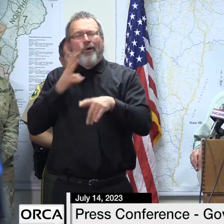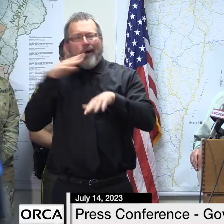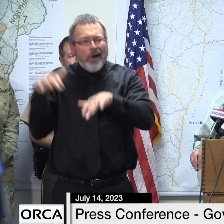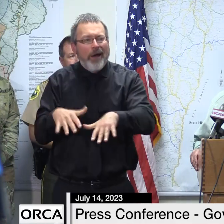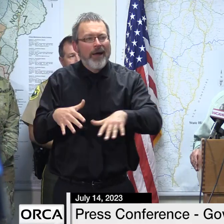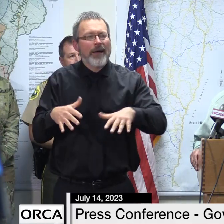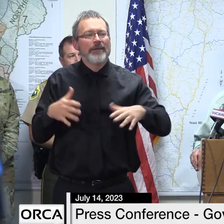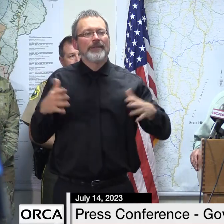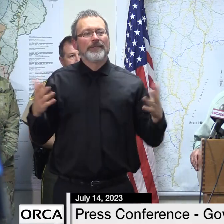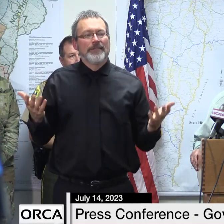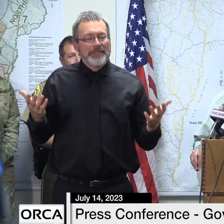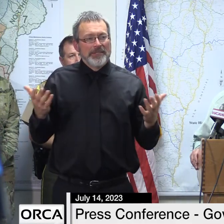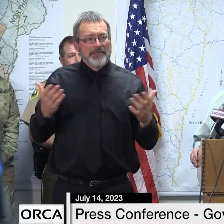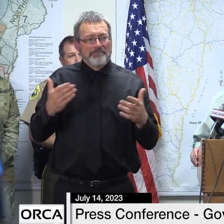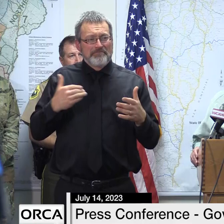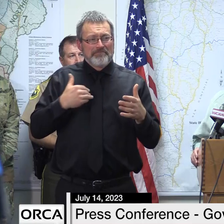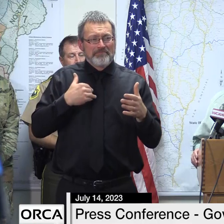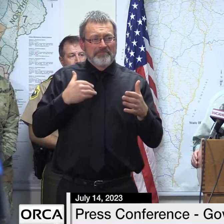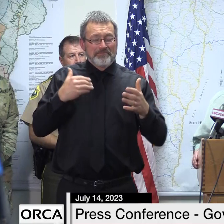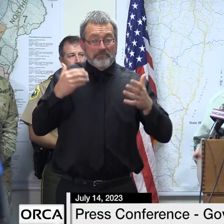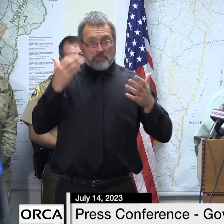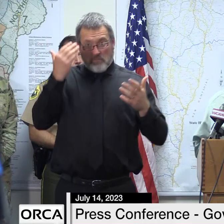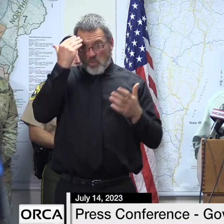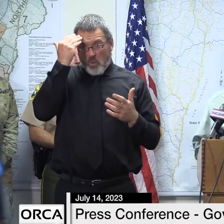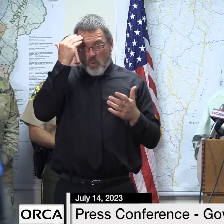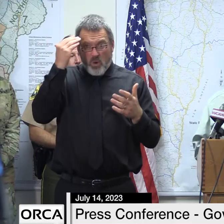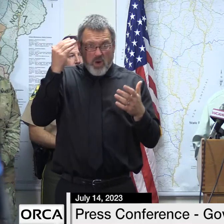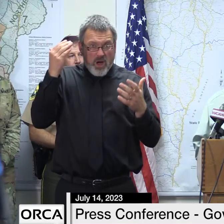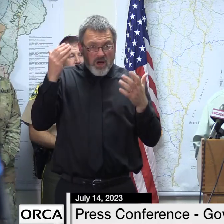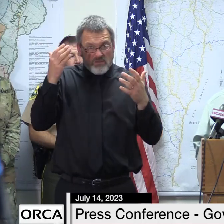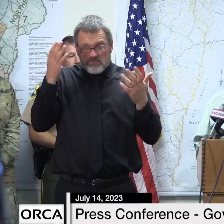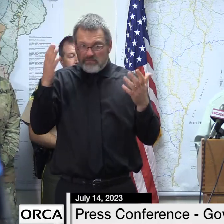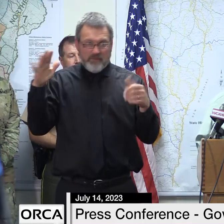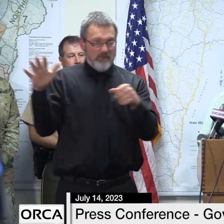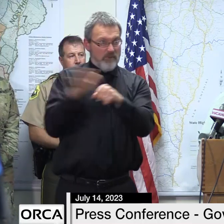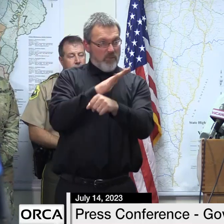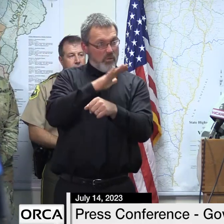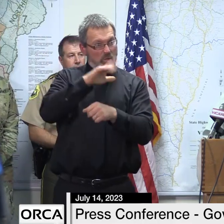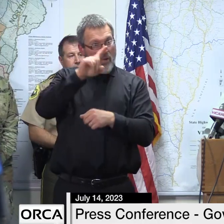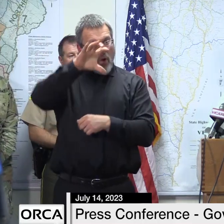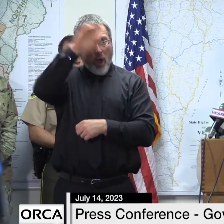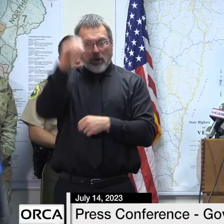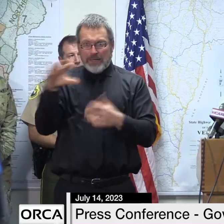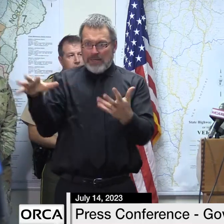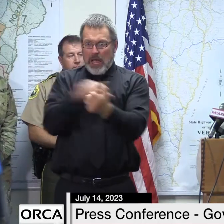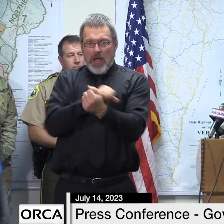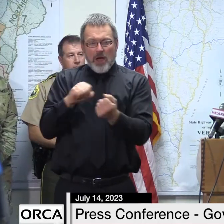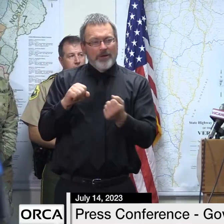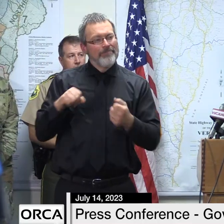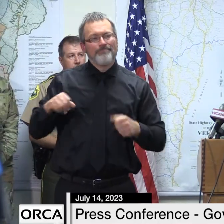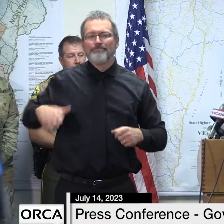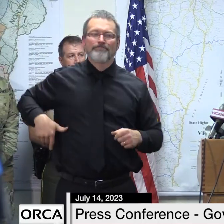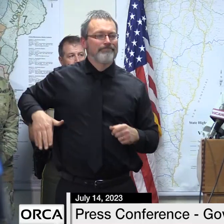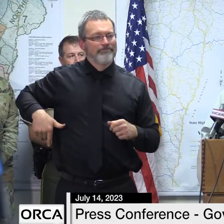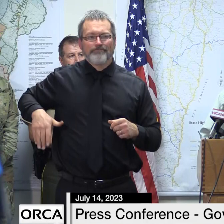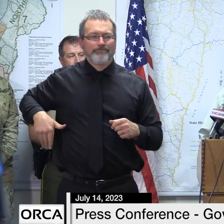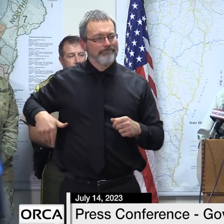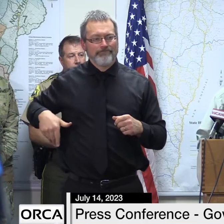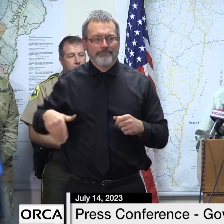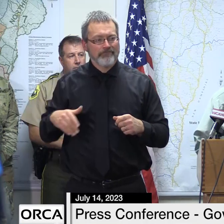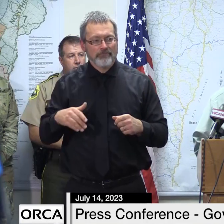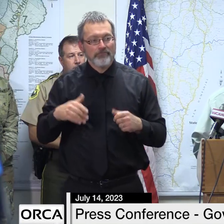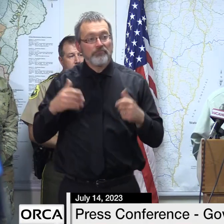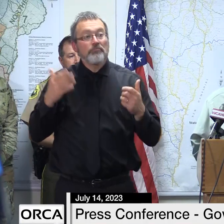describe or even estimate the damages, but it's clear the losses will be catastrophic, and our farmers, small businesses,